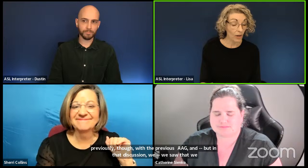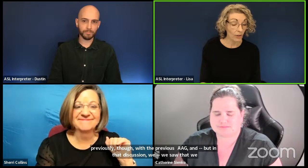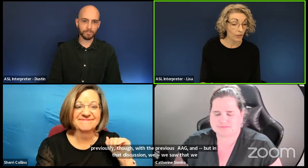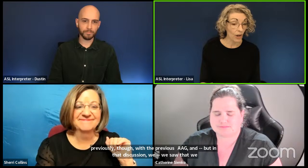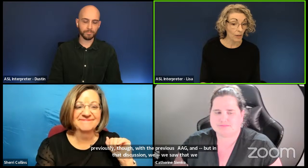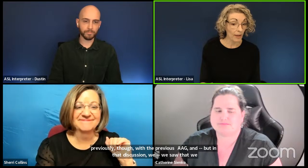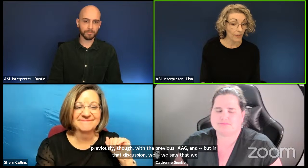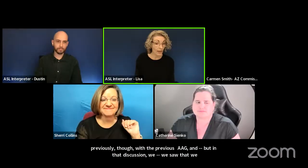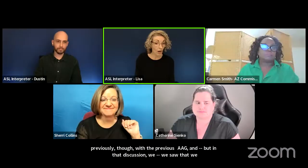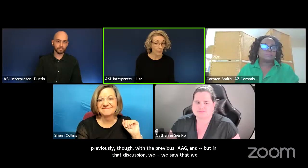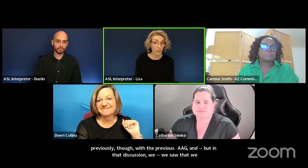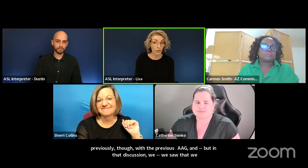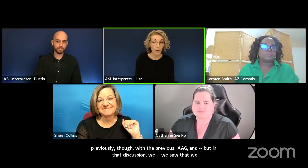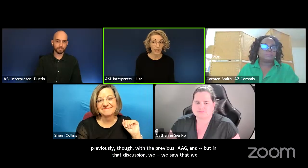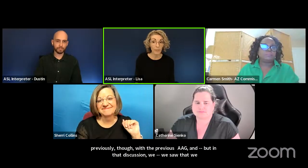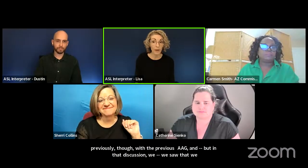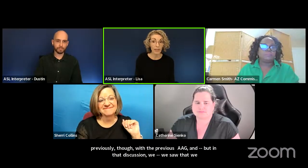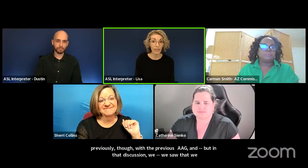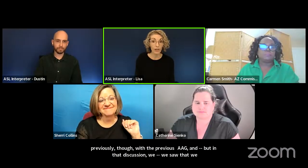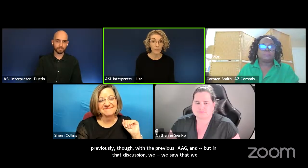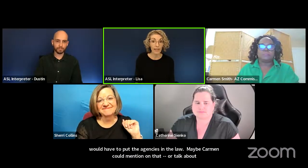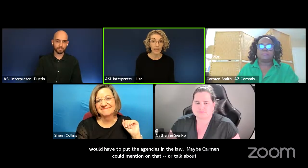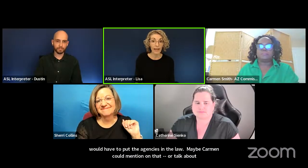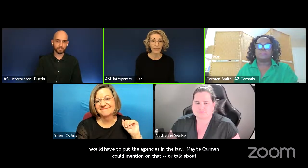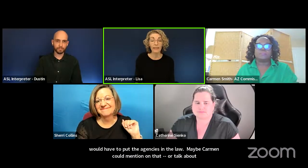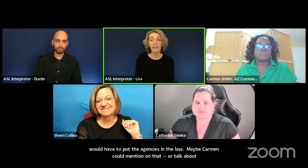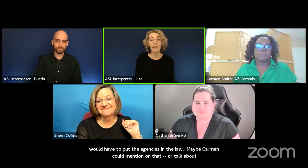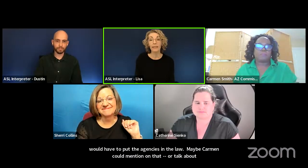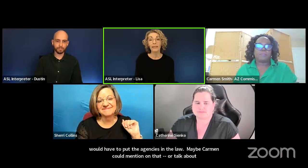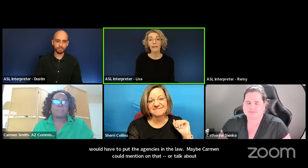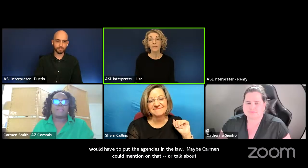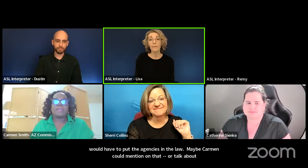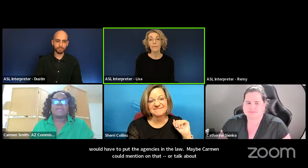that or talk about that. Carmen, did you want to come on and clarify that?